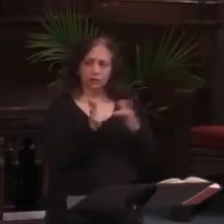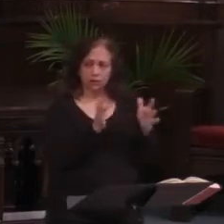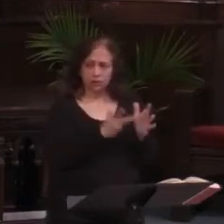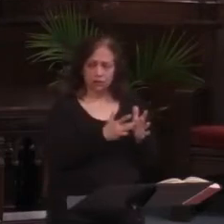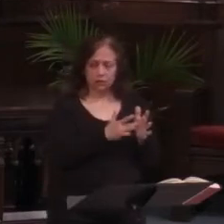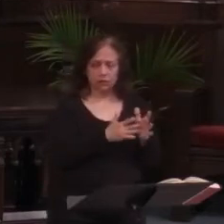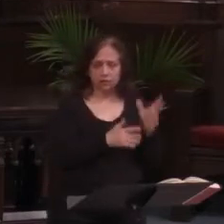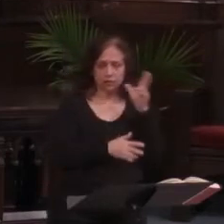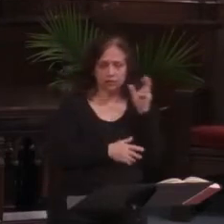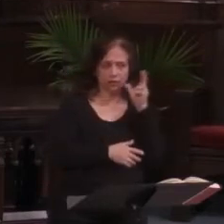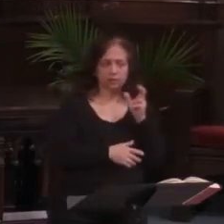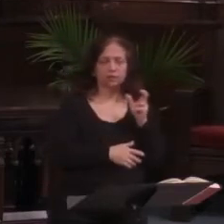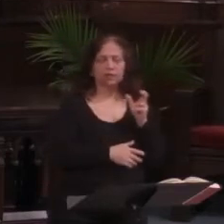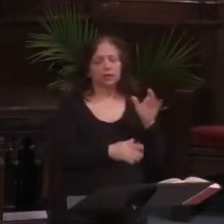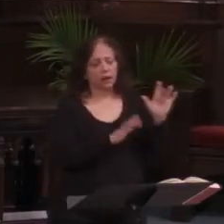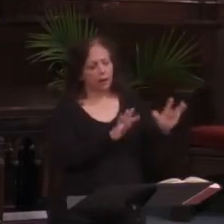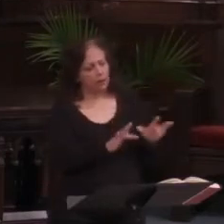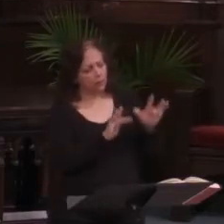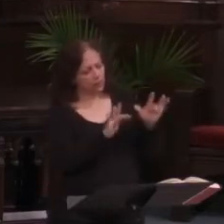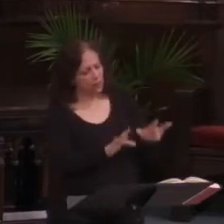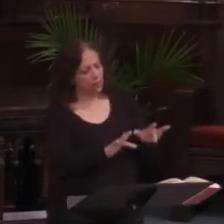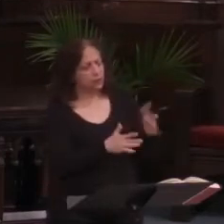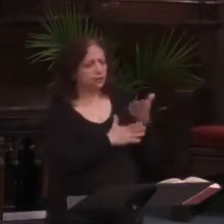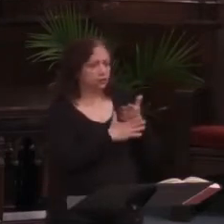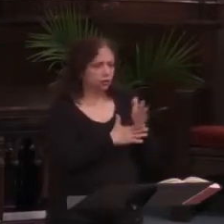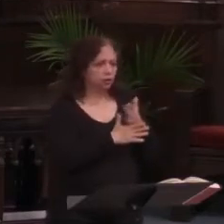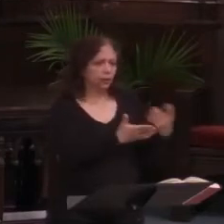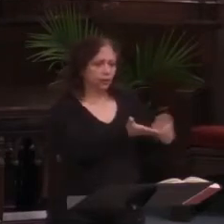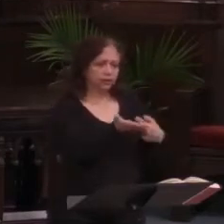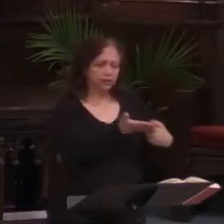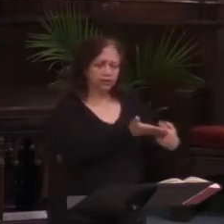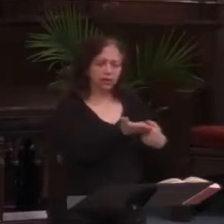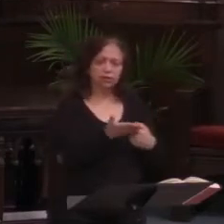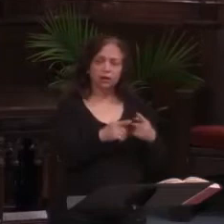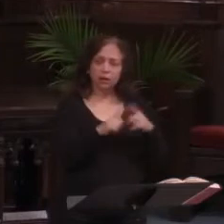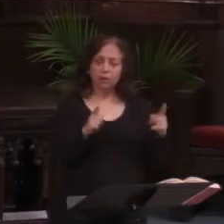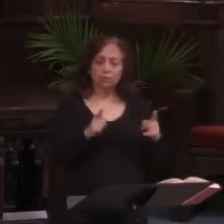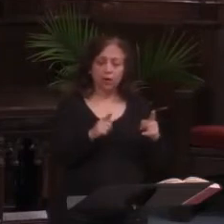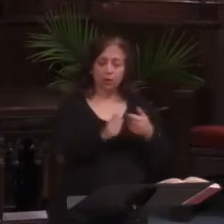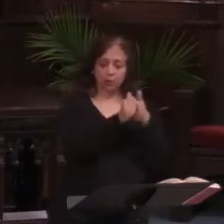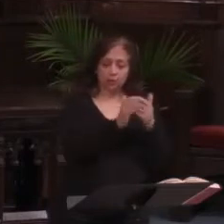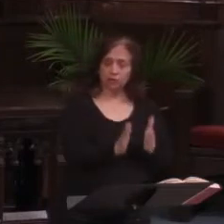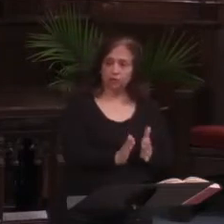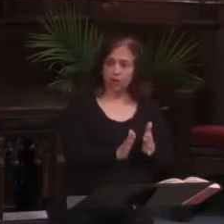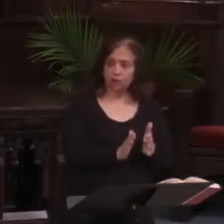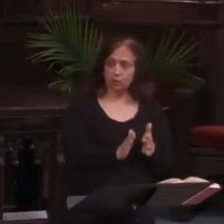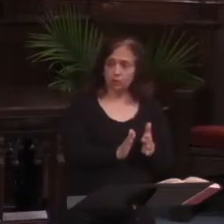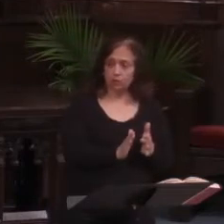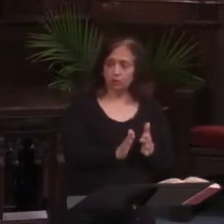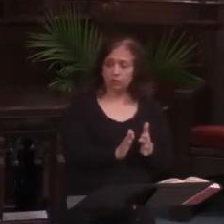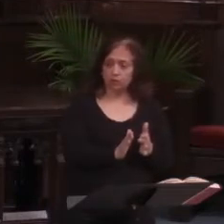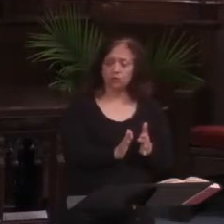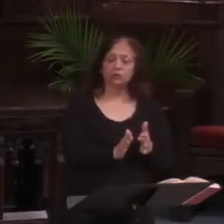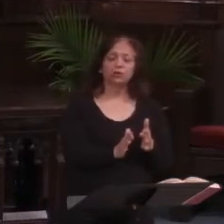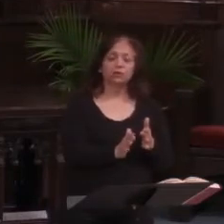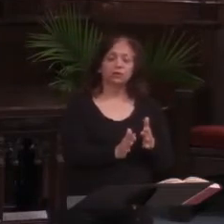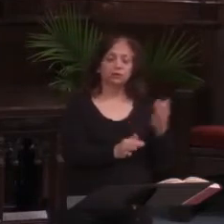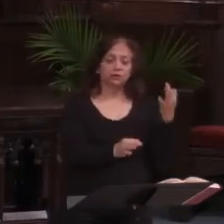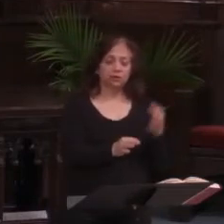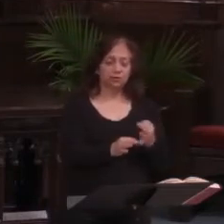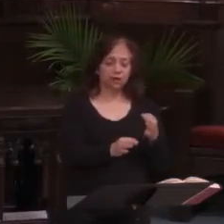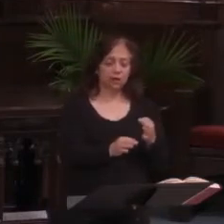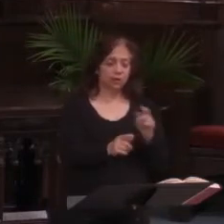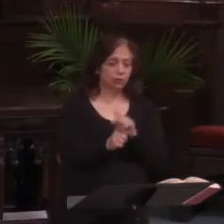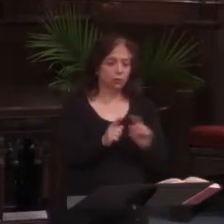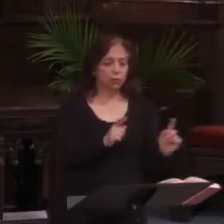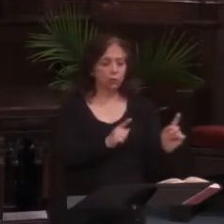them, listening, empathizing, and sharing. But when the disciples arrive at the village, he walks ahead of his, as if he were